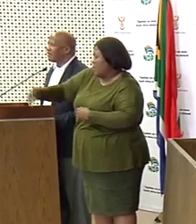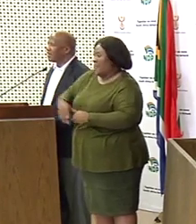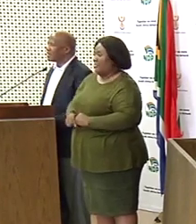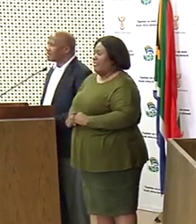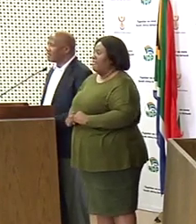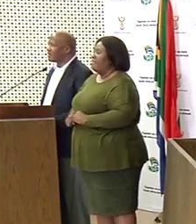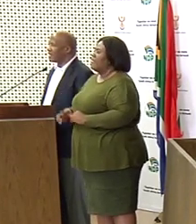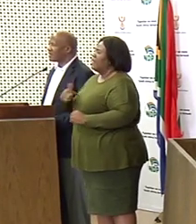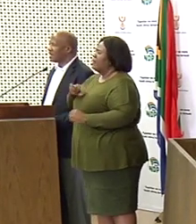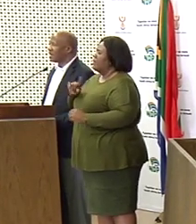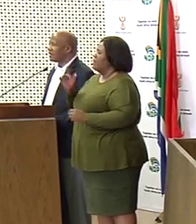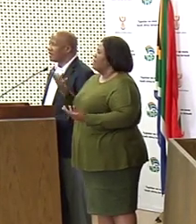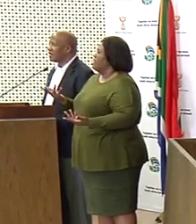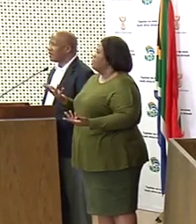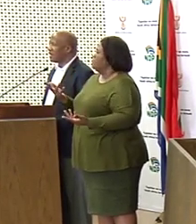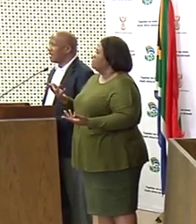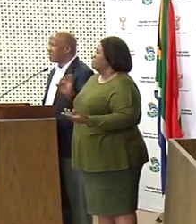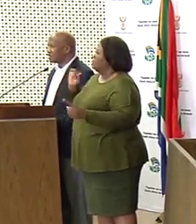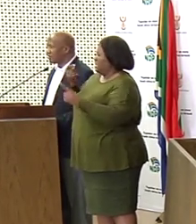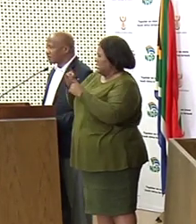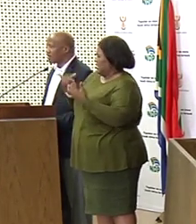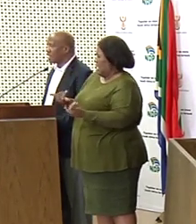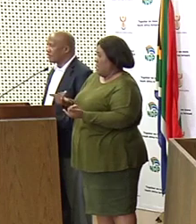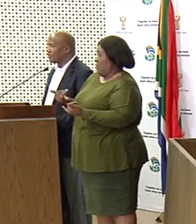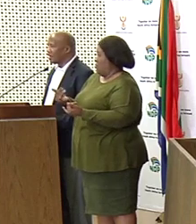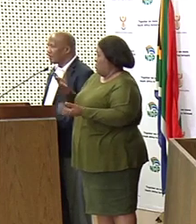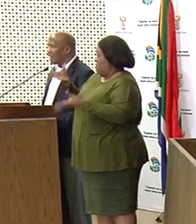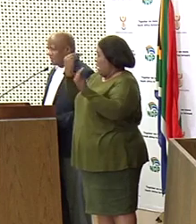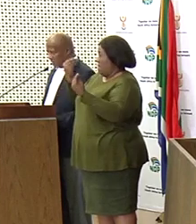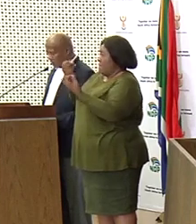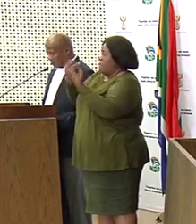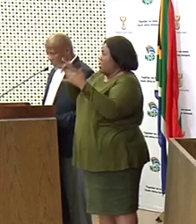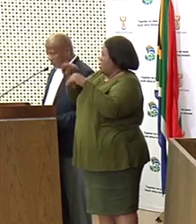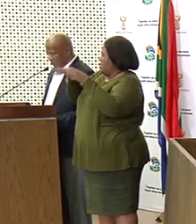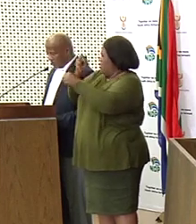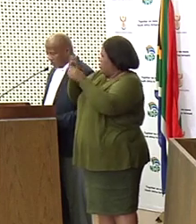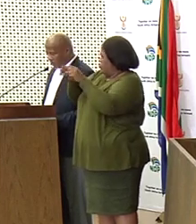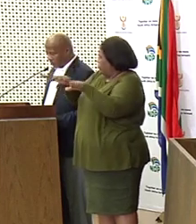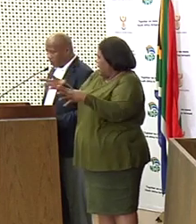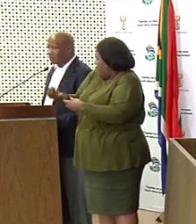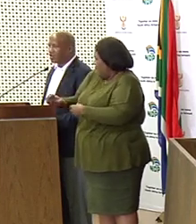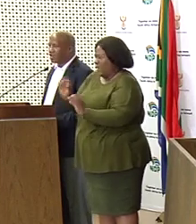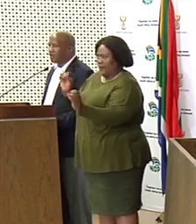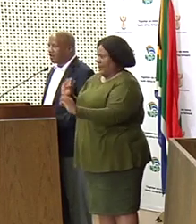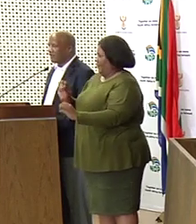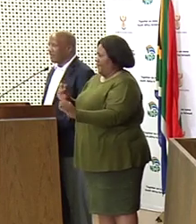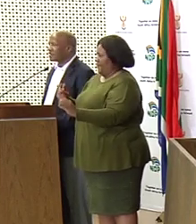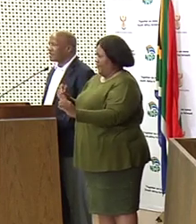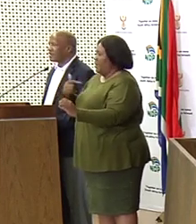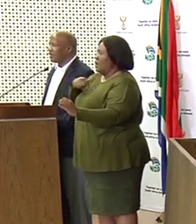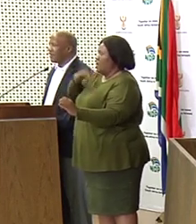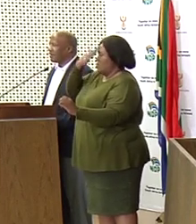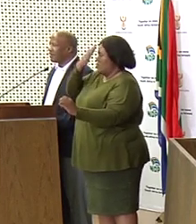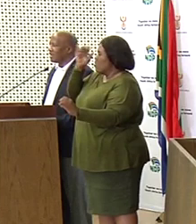We have not received thus far the numbers for today, but of course we know for a